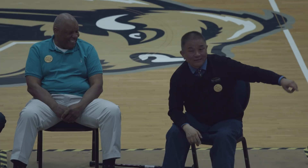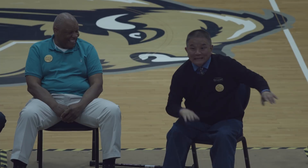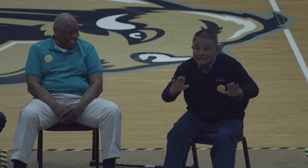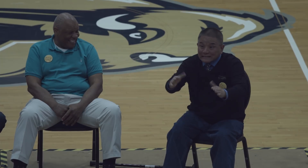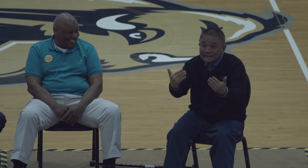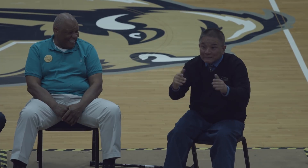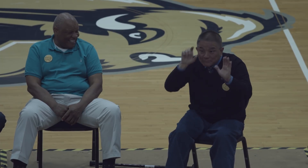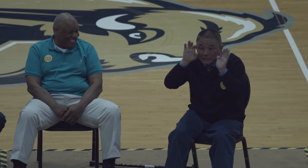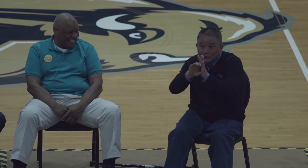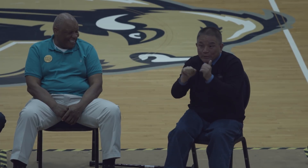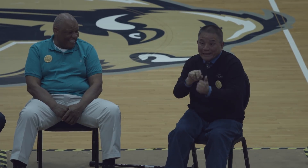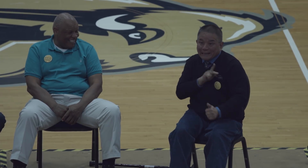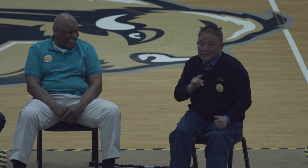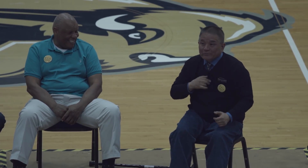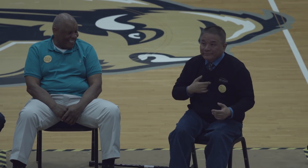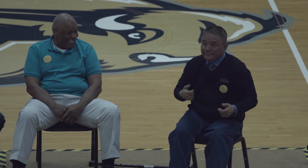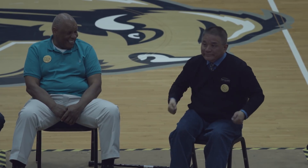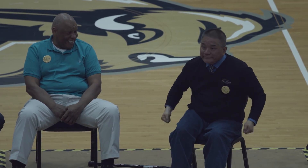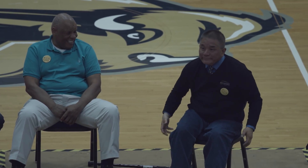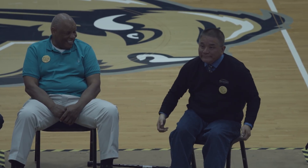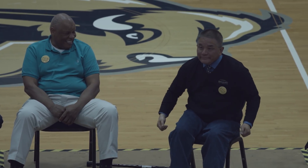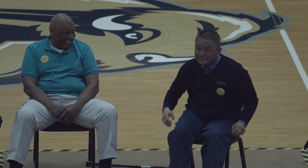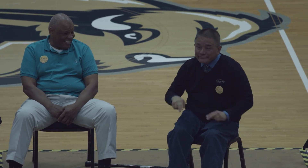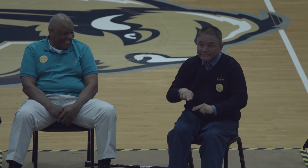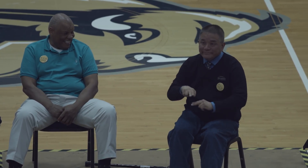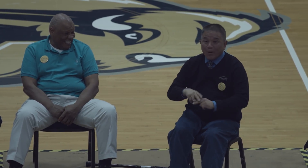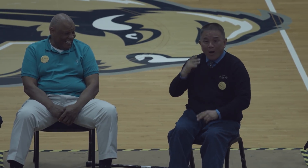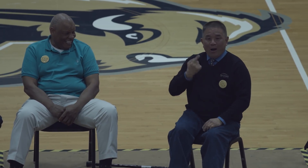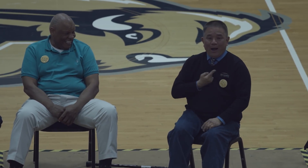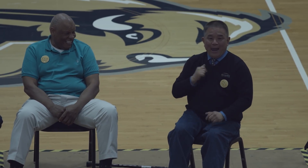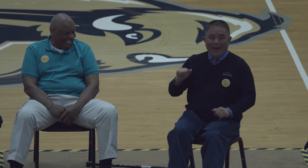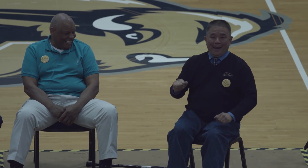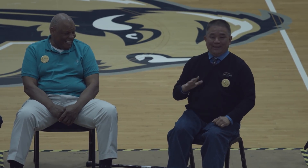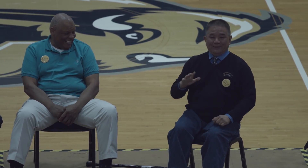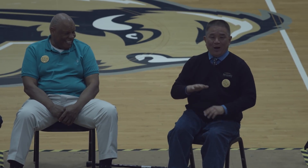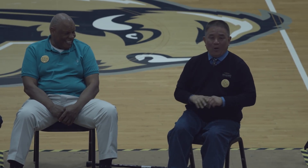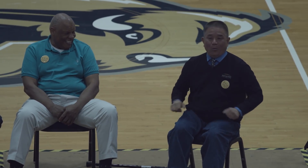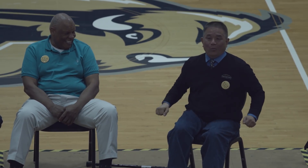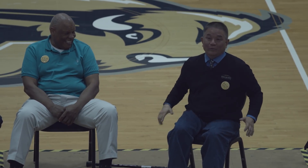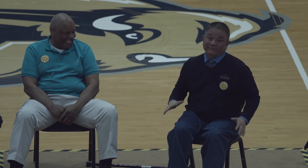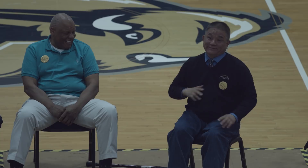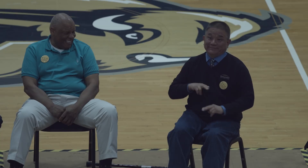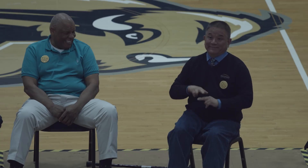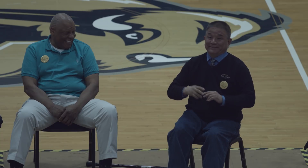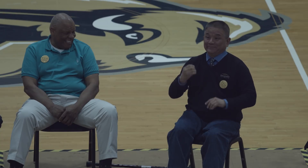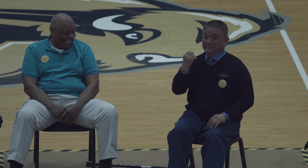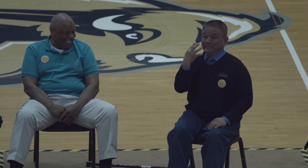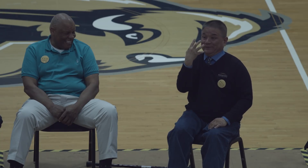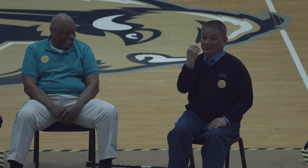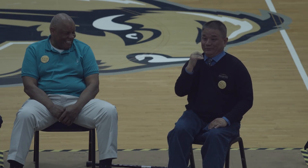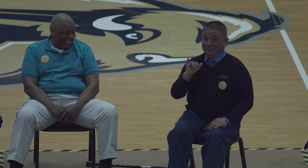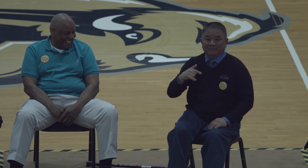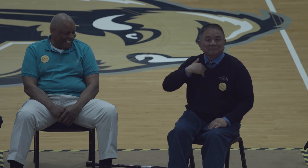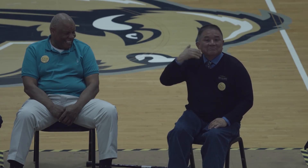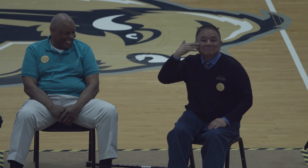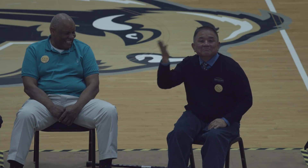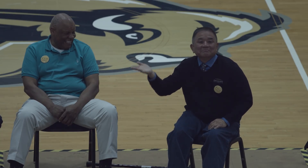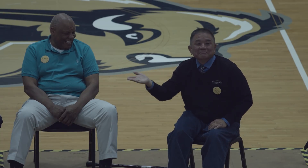was amazing, and I remember that. And I was asked to come and take a picture with King at that time, and so I was the Asian